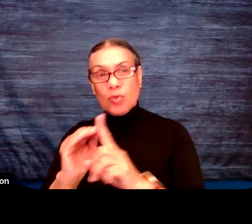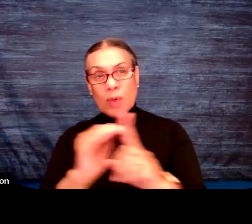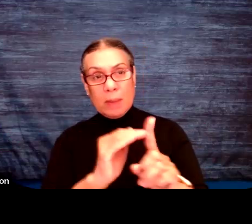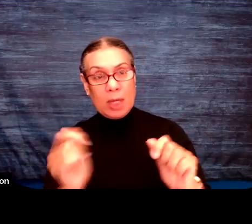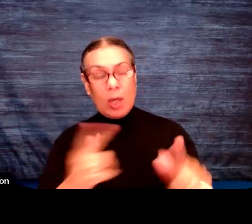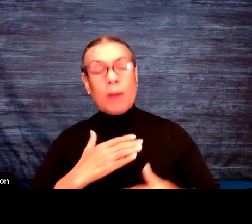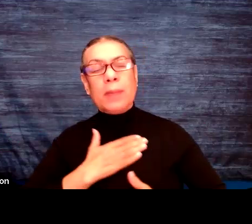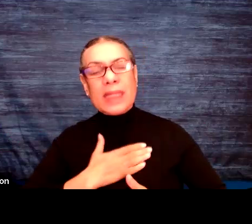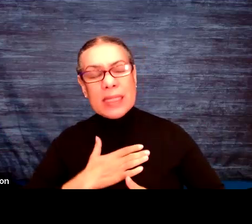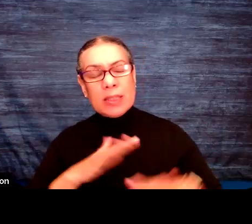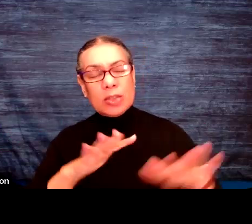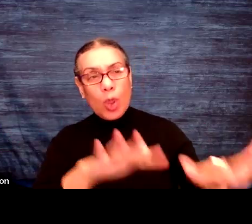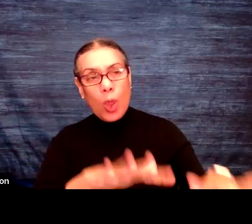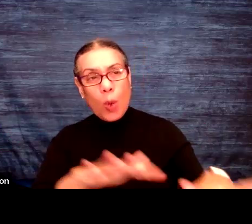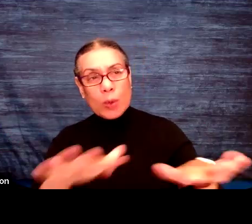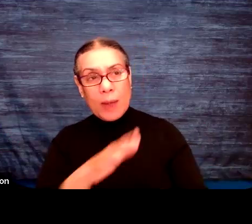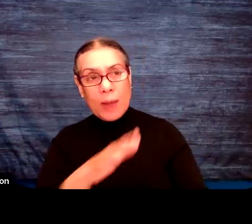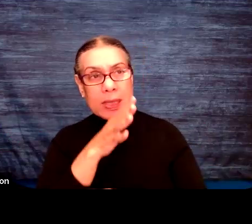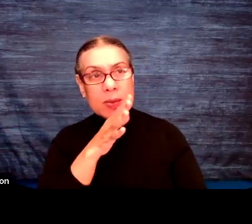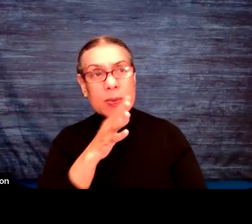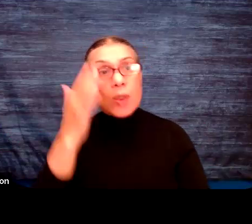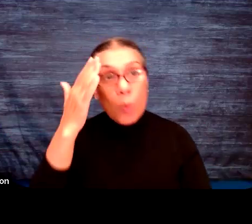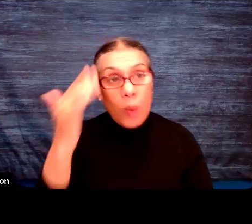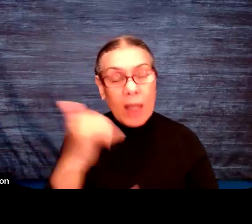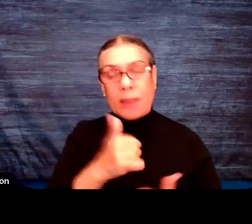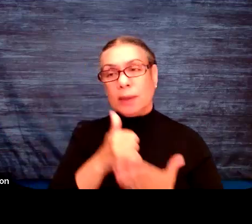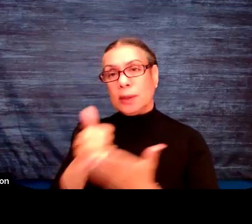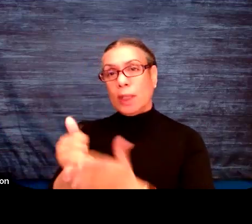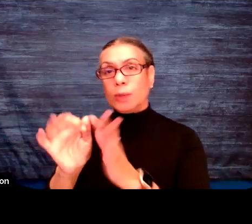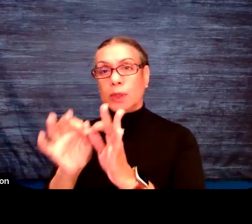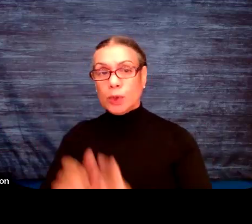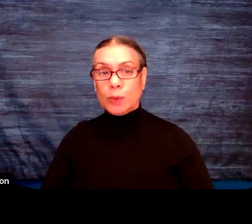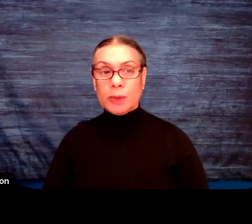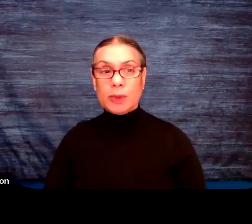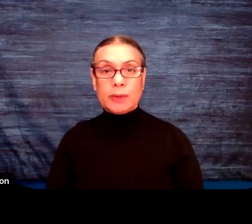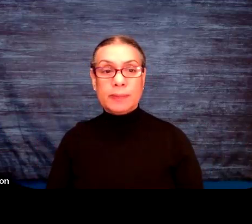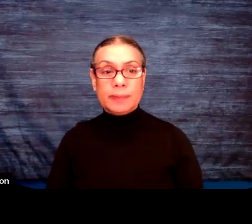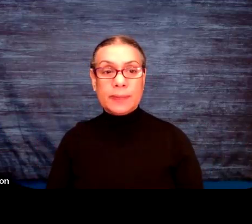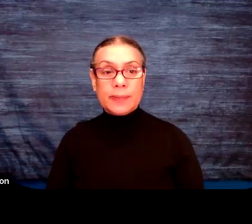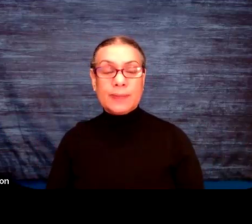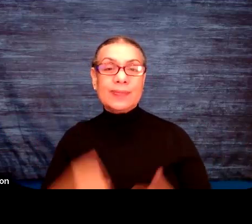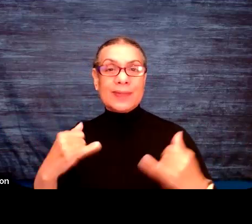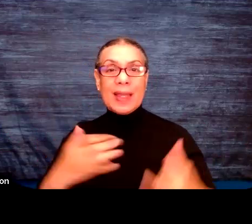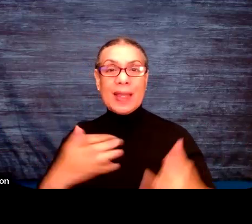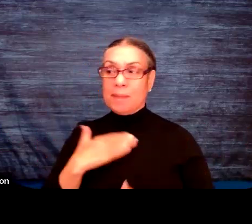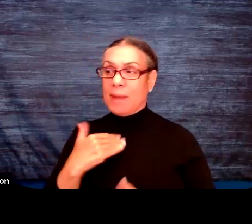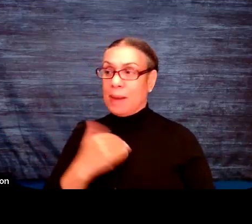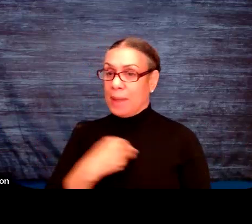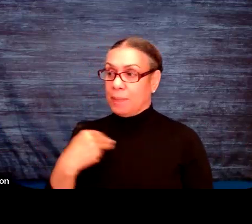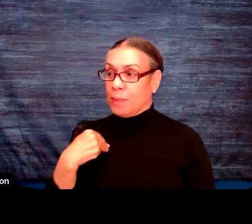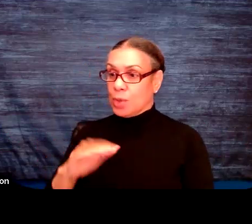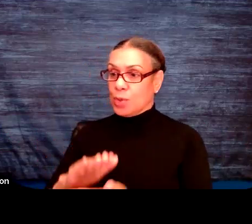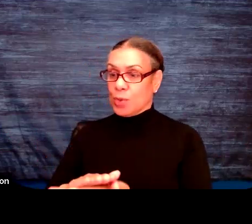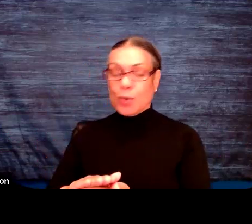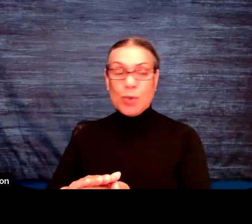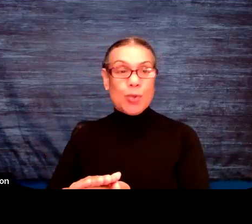everyone to speak at a slower pace to assist our interpreters. I now invite my fellow members and Superintendent